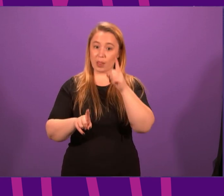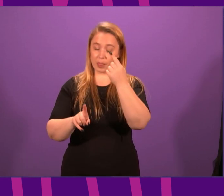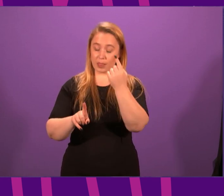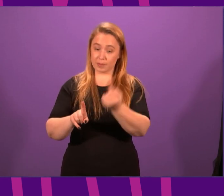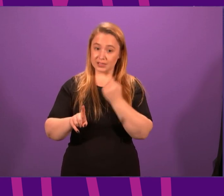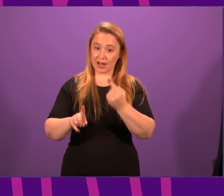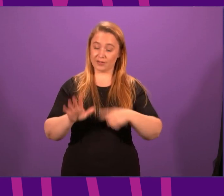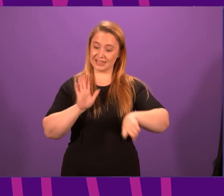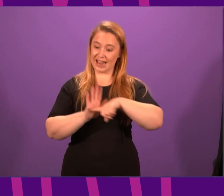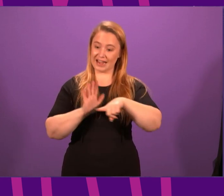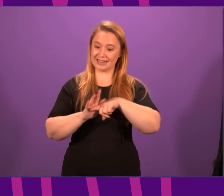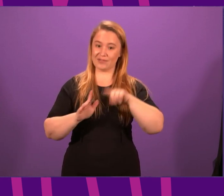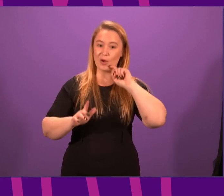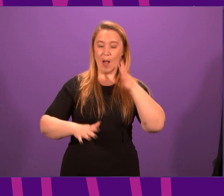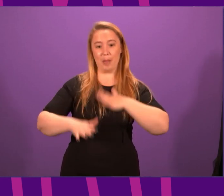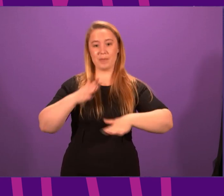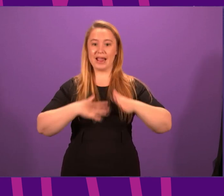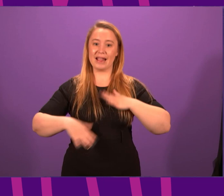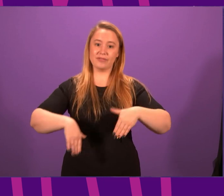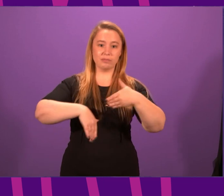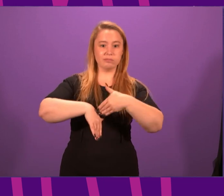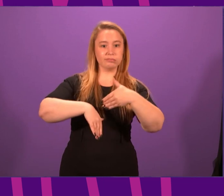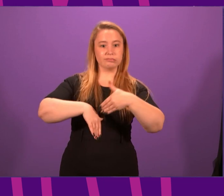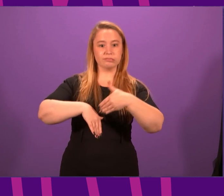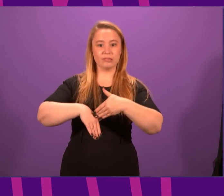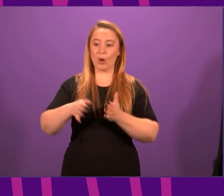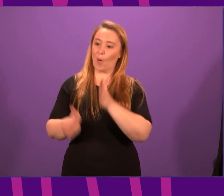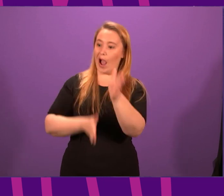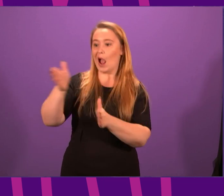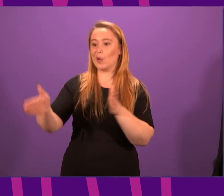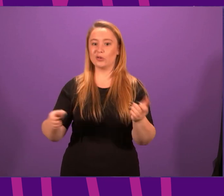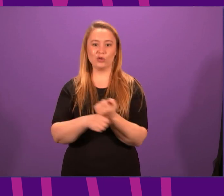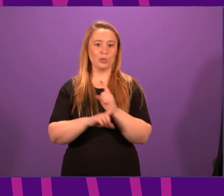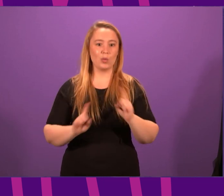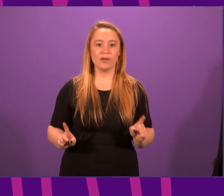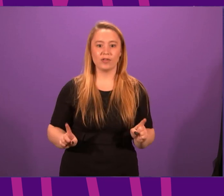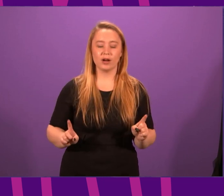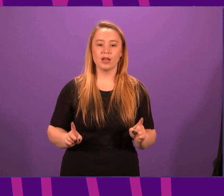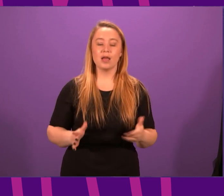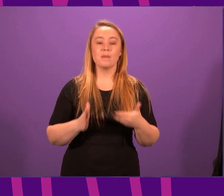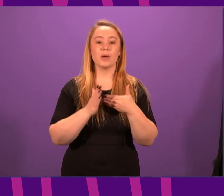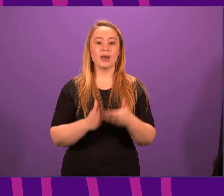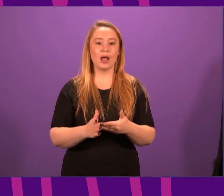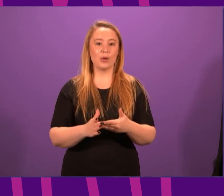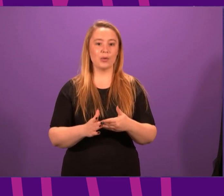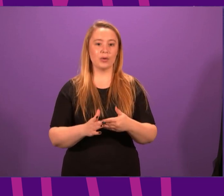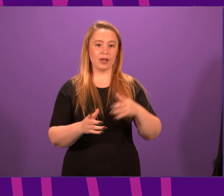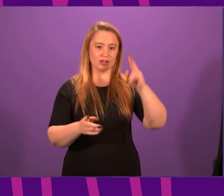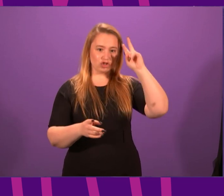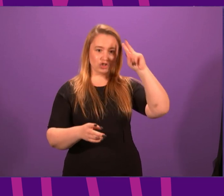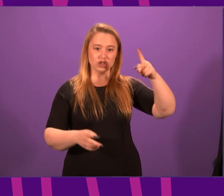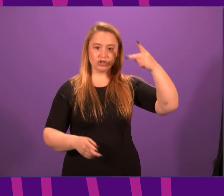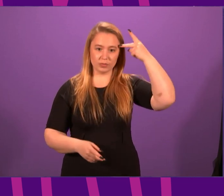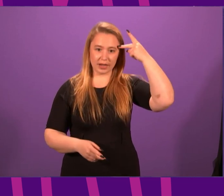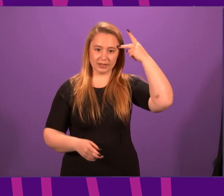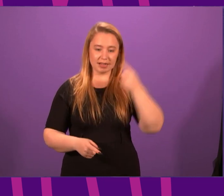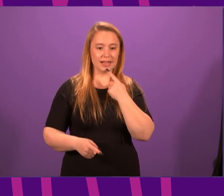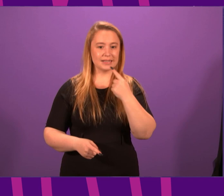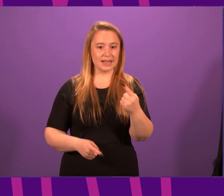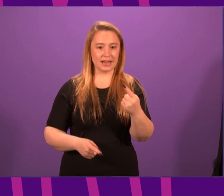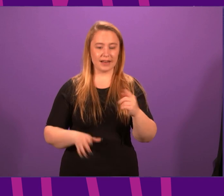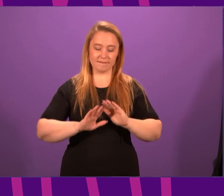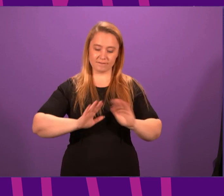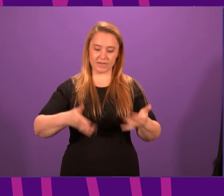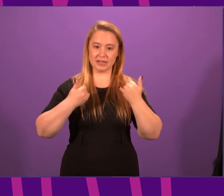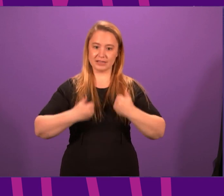testing would not be of benefit. They have now evolved that position and changed that position and now accept asymptomatic